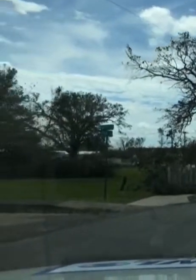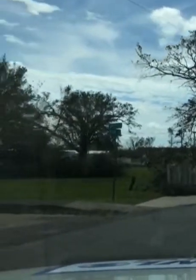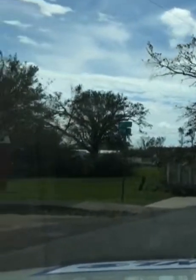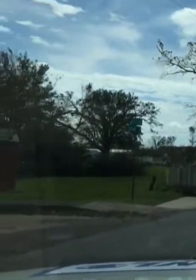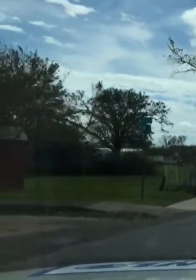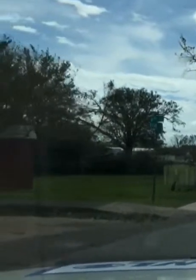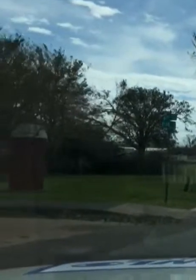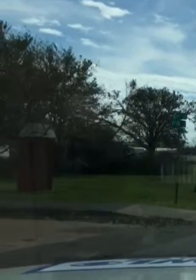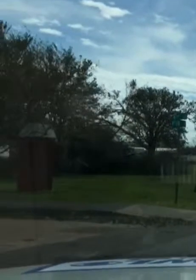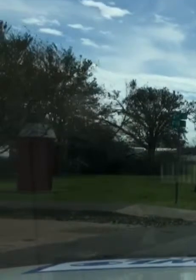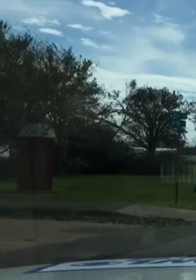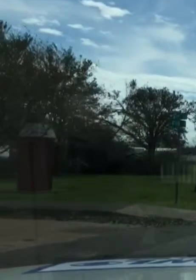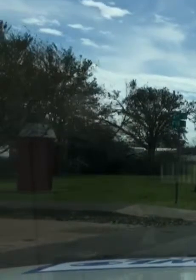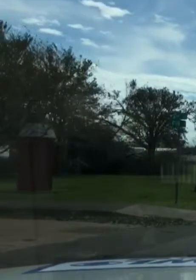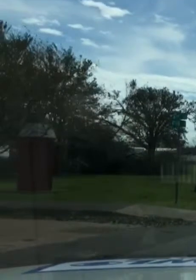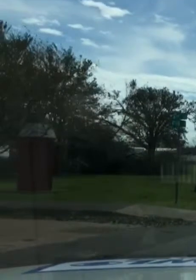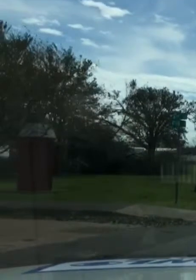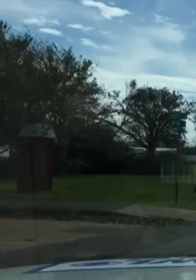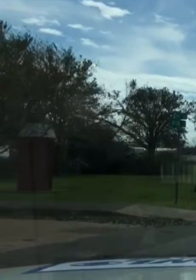expensive cars out of this.